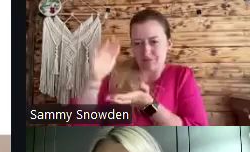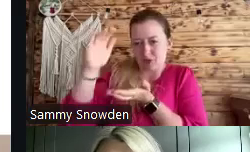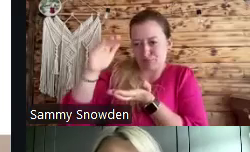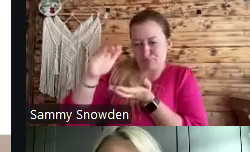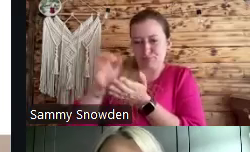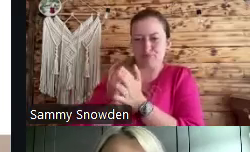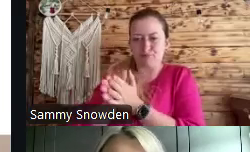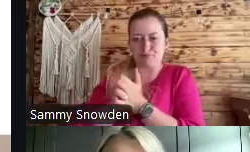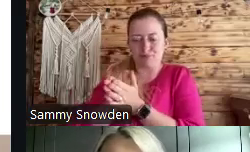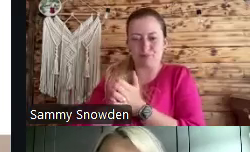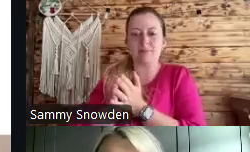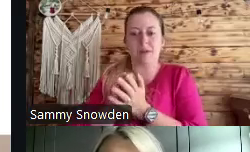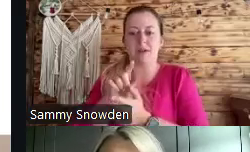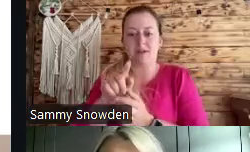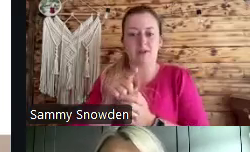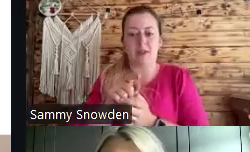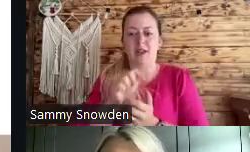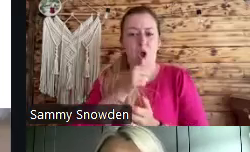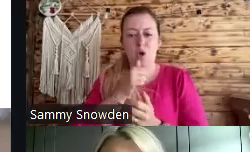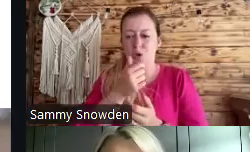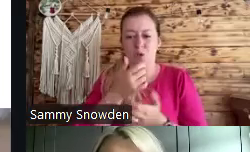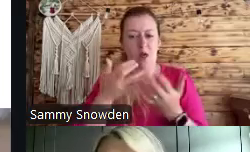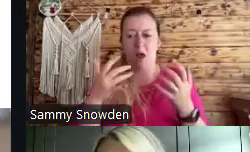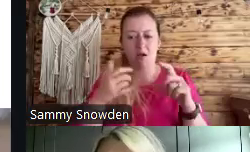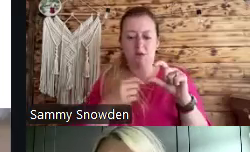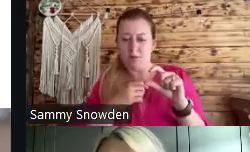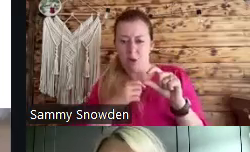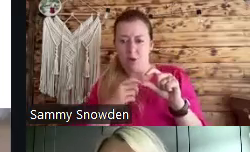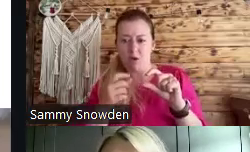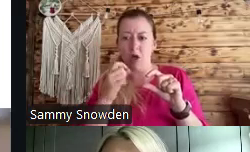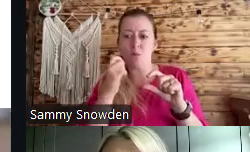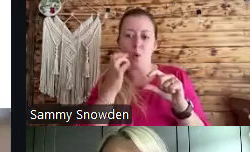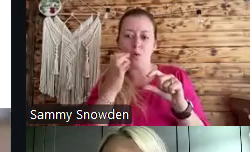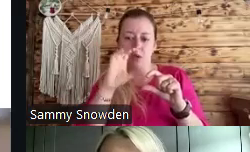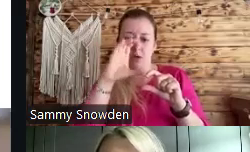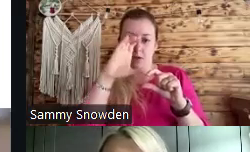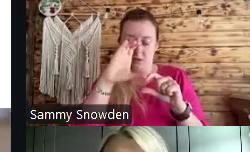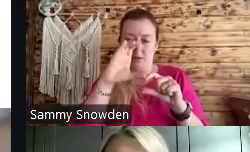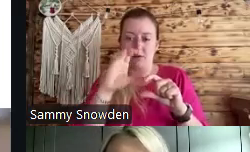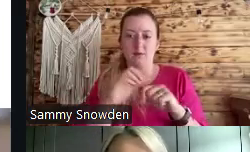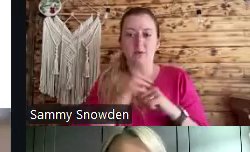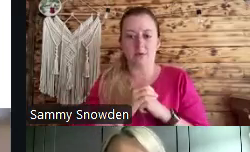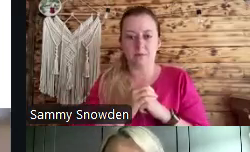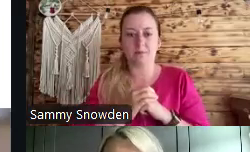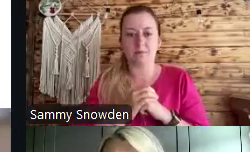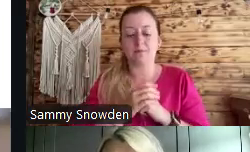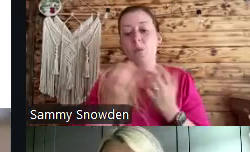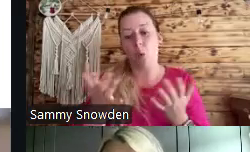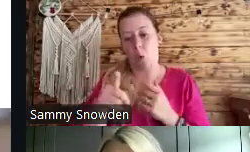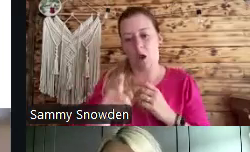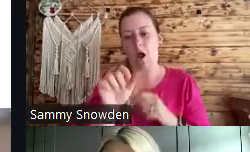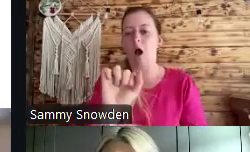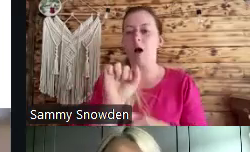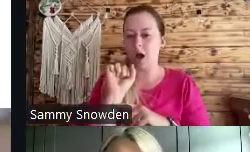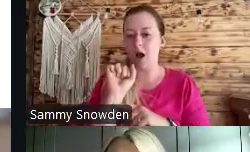of zesty citrusy scent, that's great. We've still got the On Guard concentrate, which is great if you would prefer like a